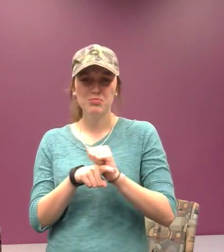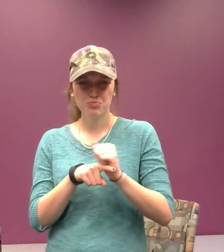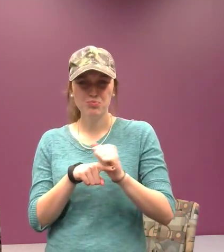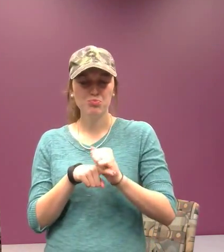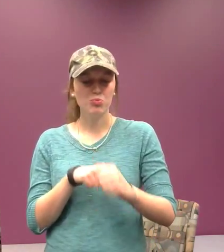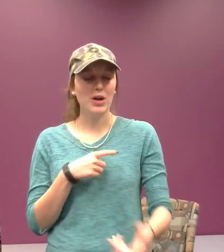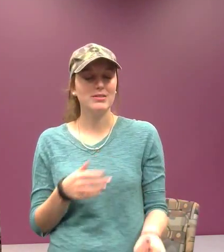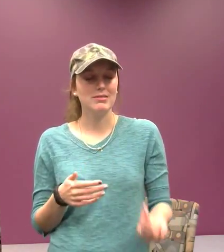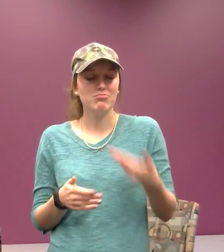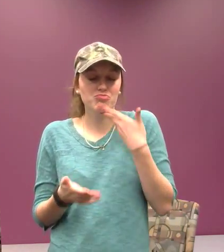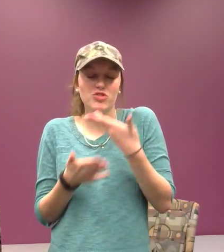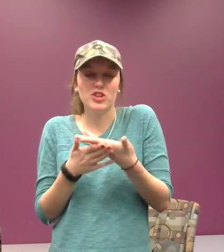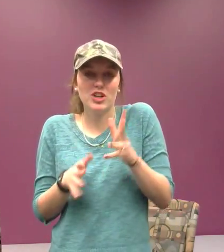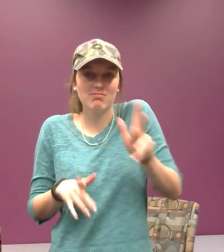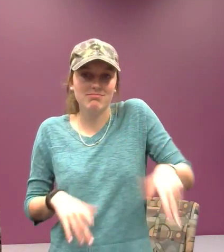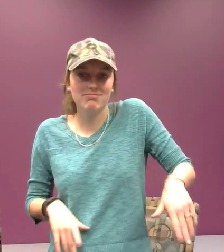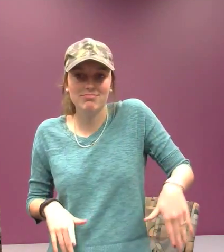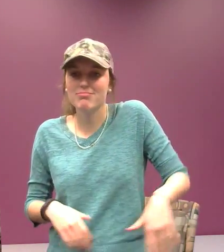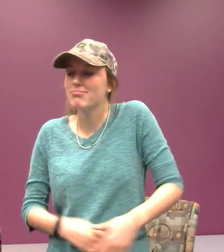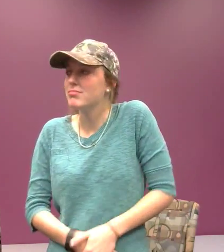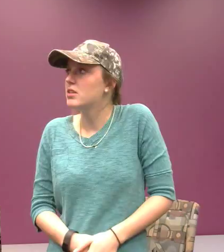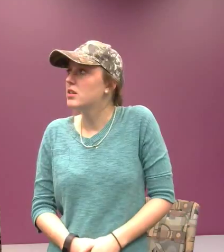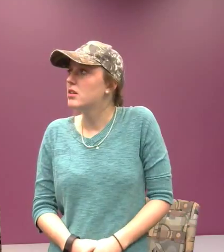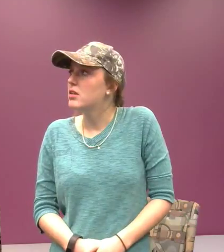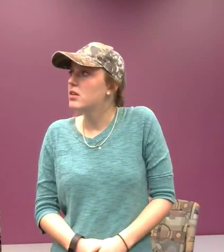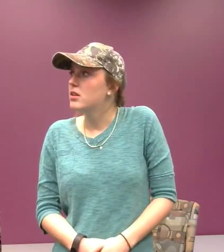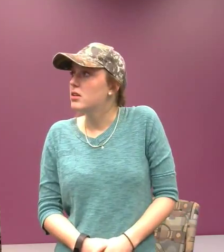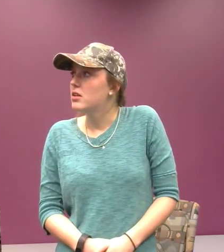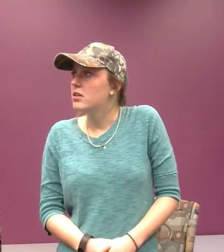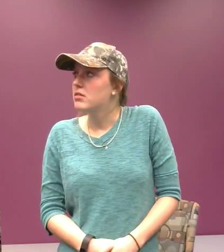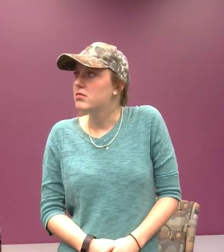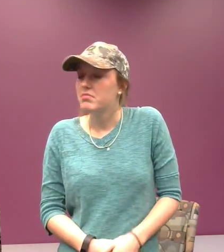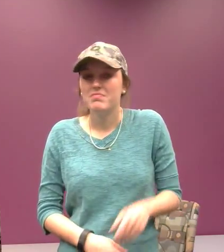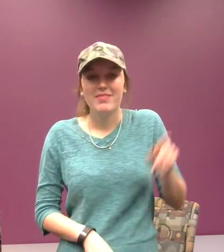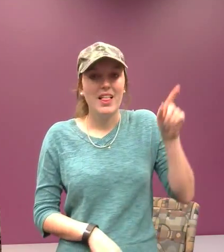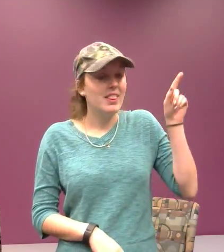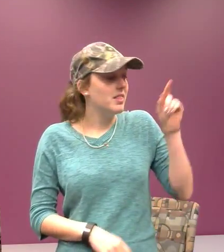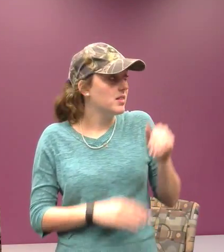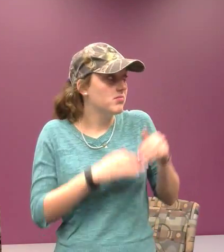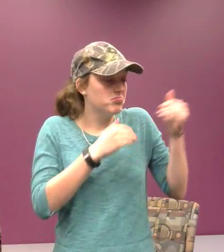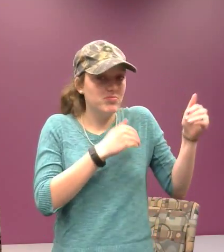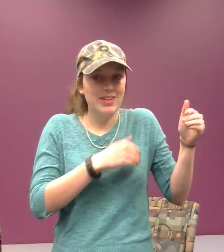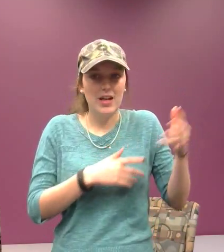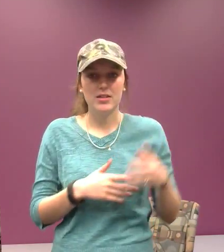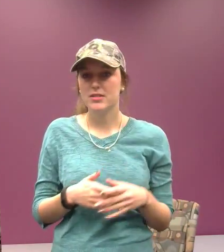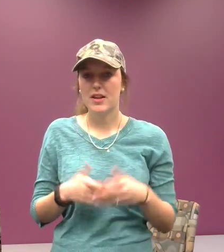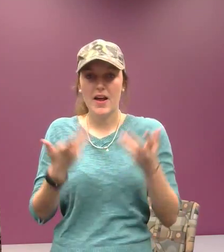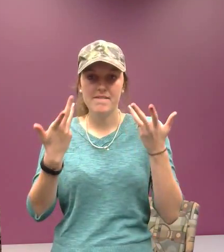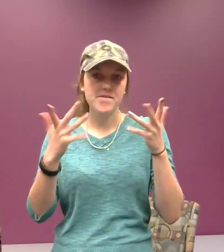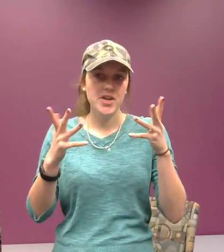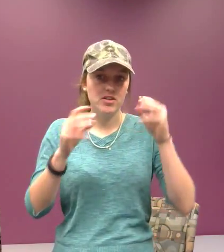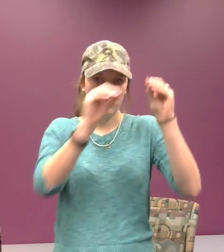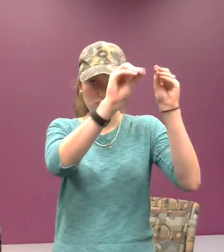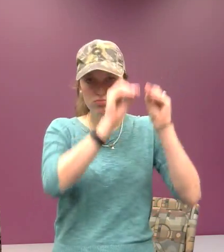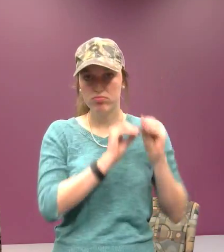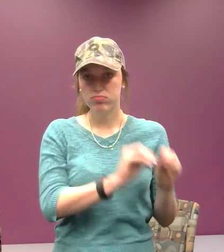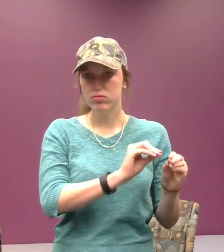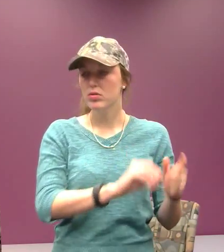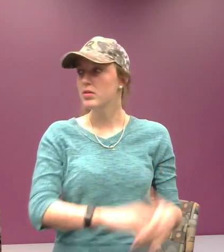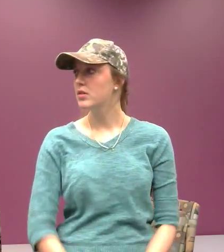then I'm going to write the rest of this down because that can't be factored any further. And now what do we have that will divide to give us